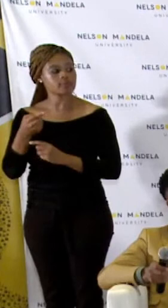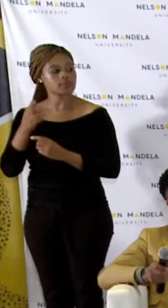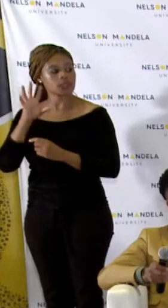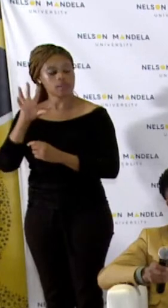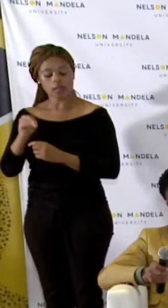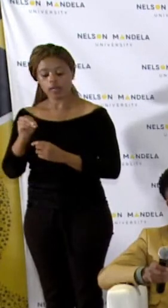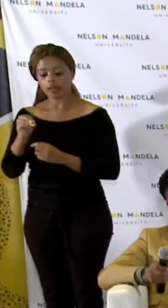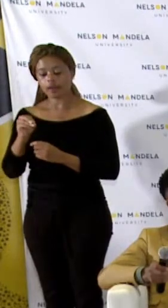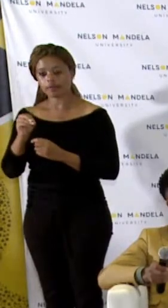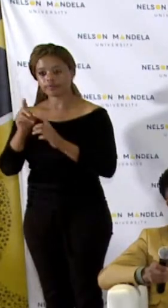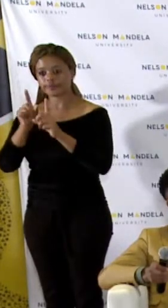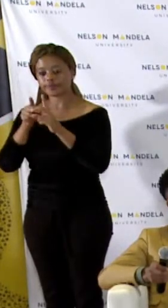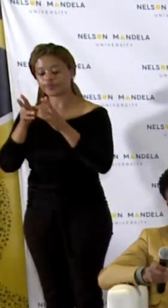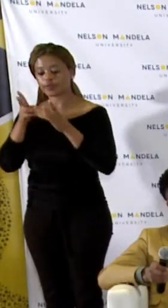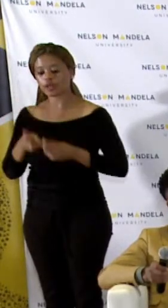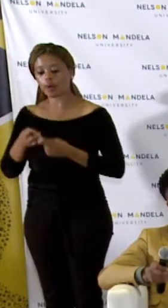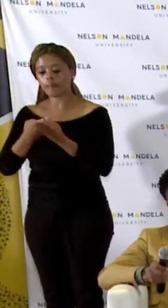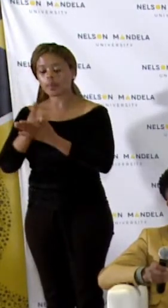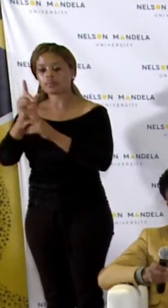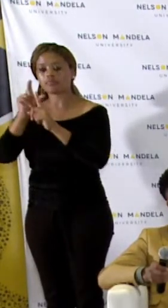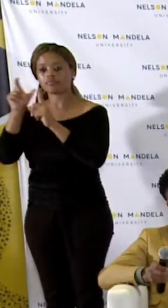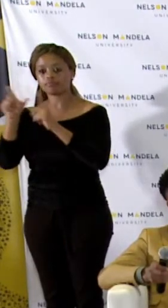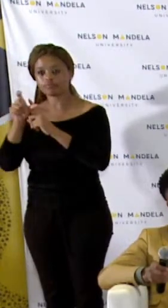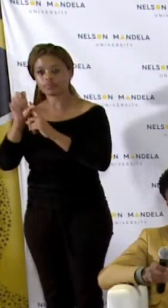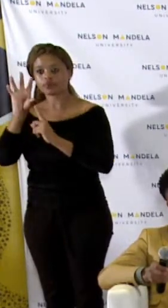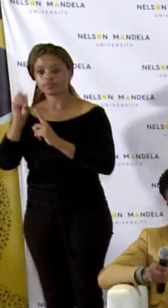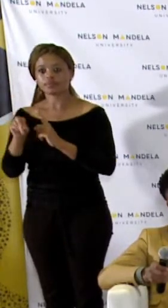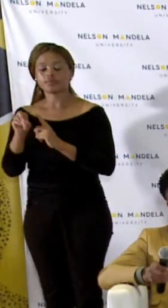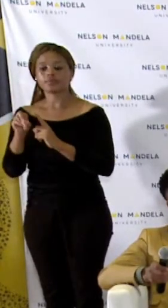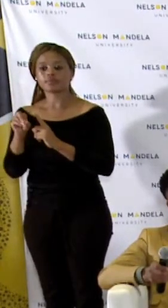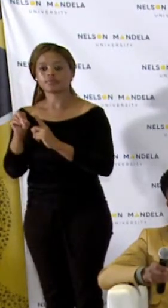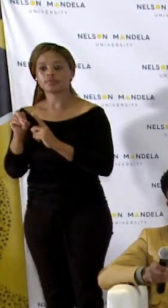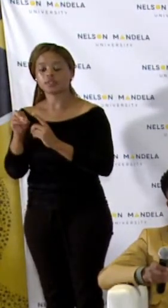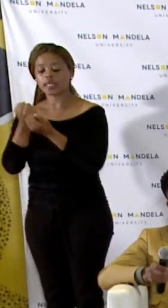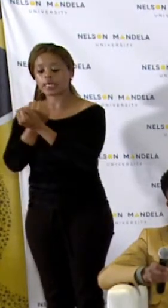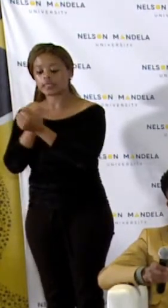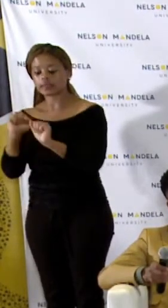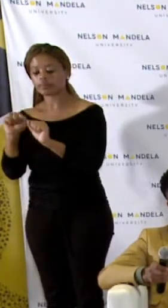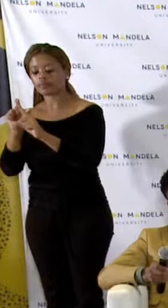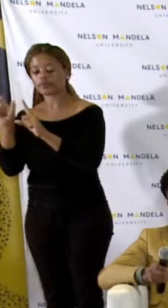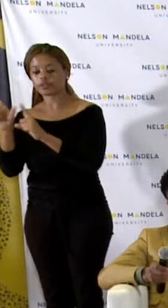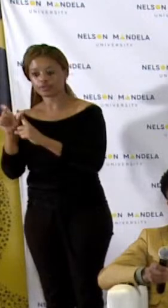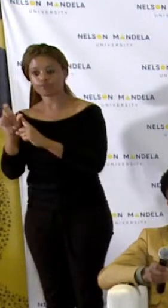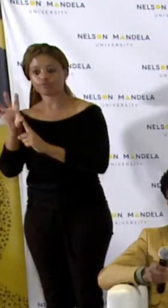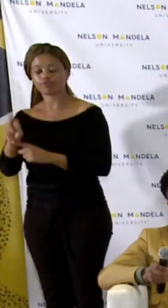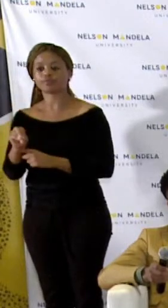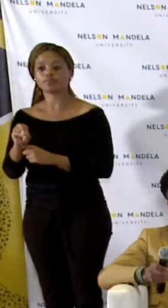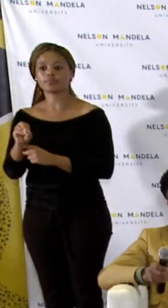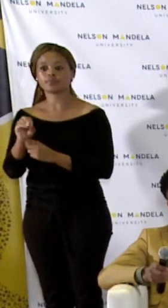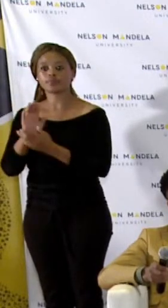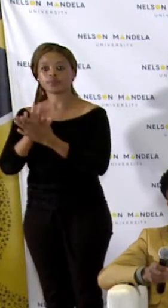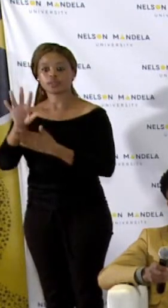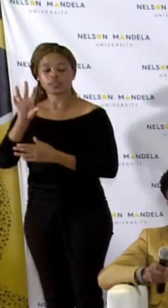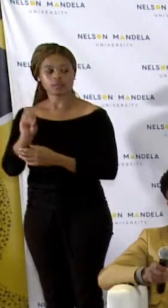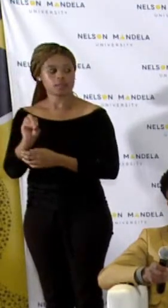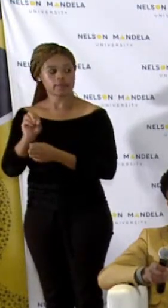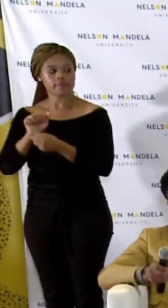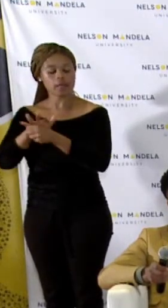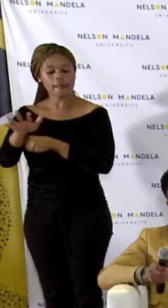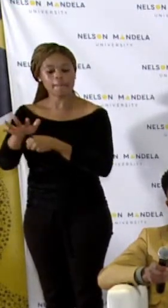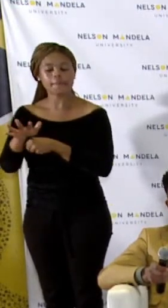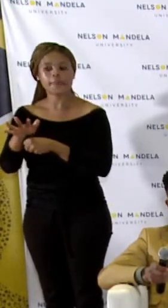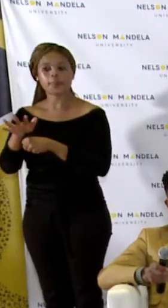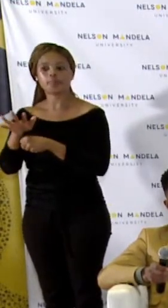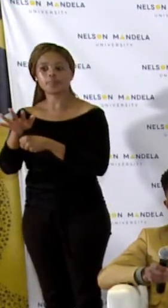on our human rights culture. It has a knock-on impact on our democratic culture. It's got a knock-on impact